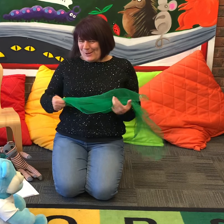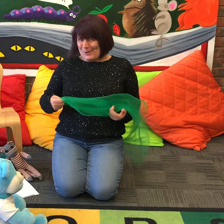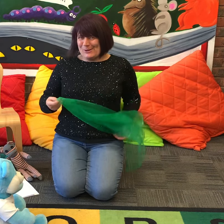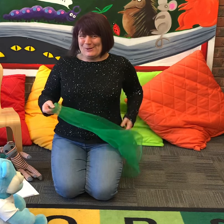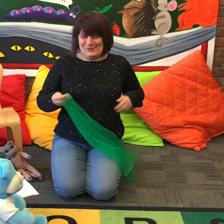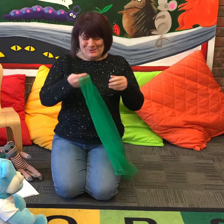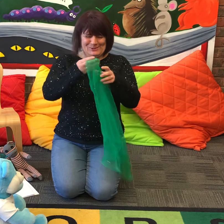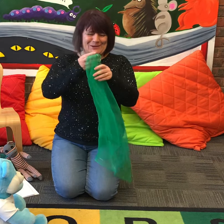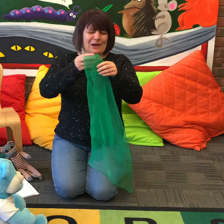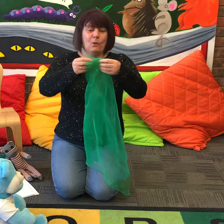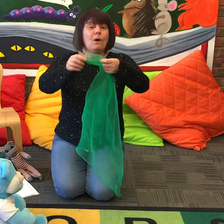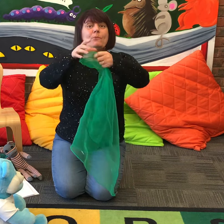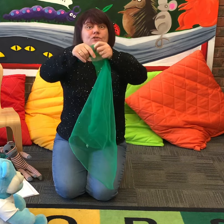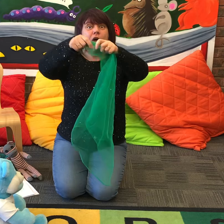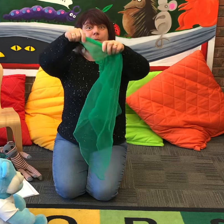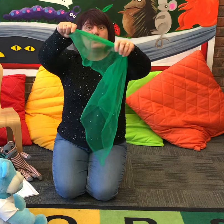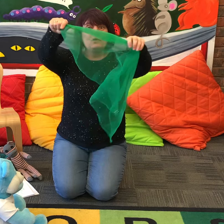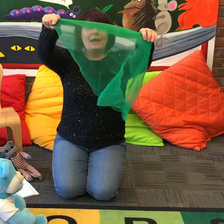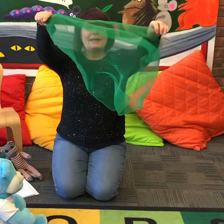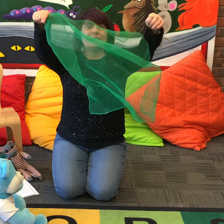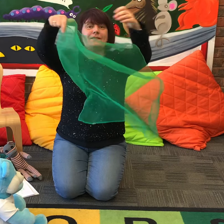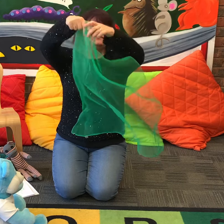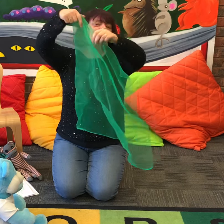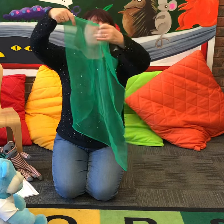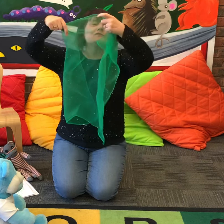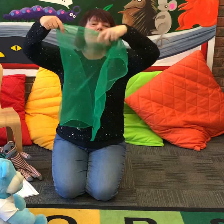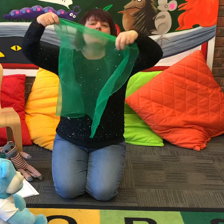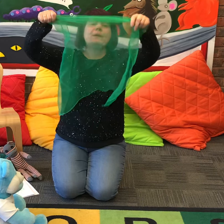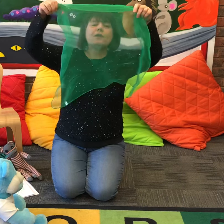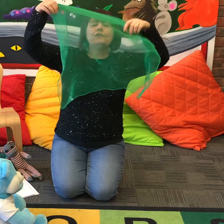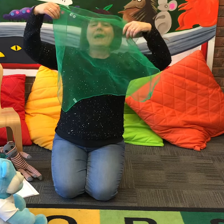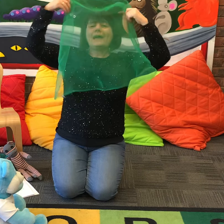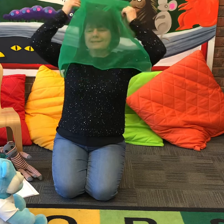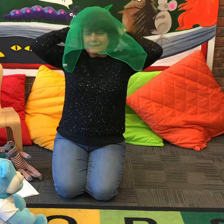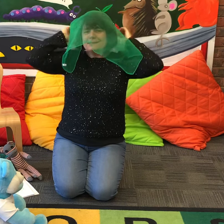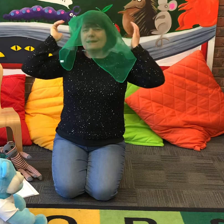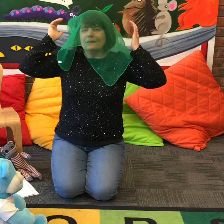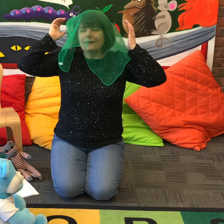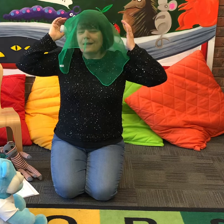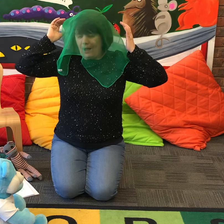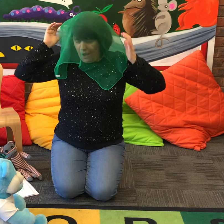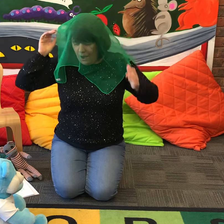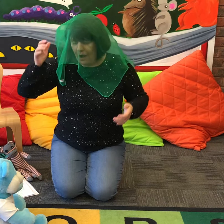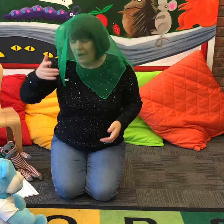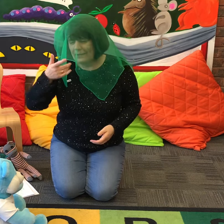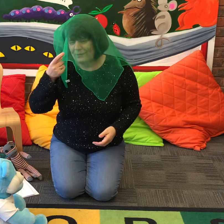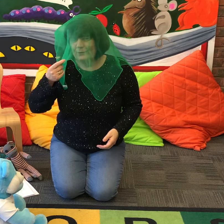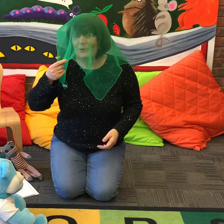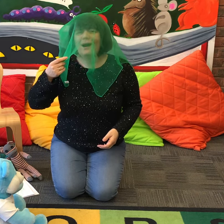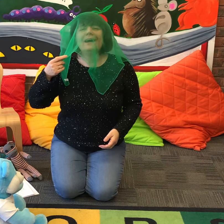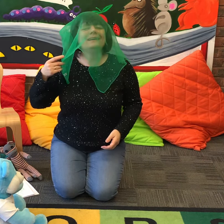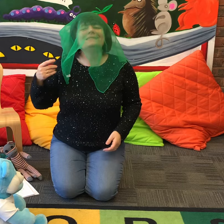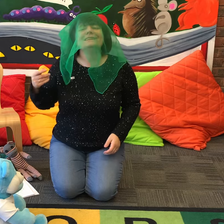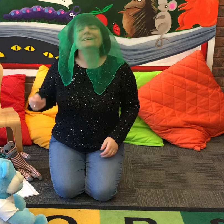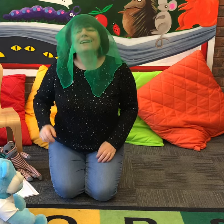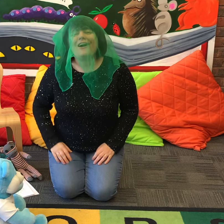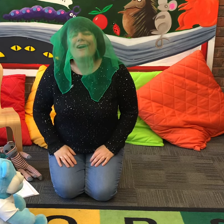Peek-a-boo! One more time on your head. Get those scarves, pop them back on your heads. Are you hiding? Are